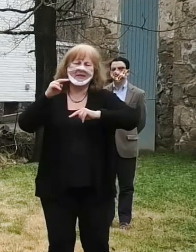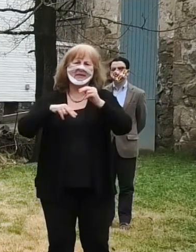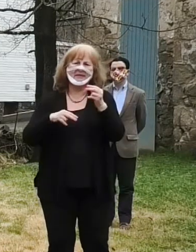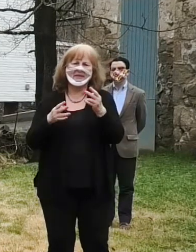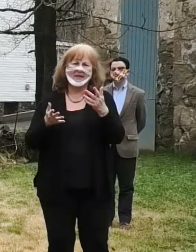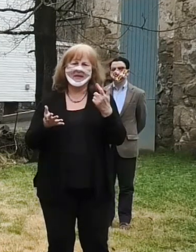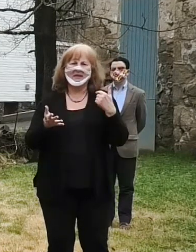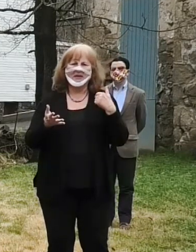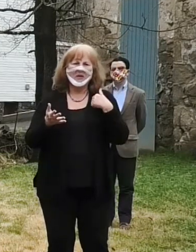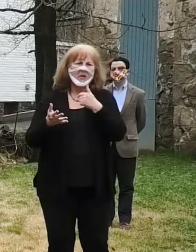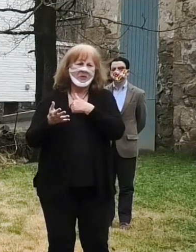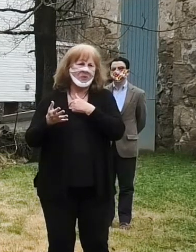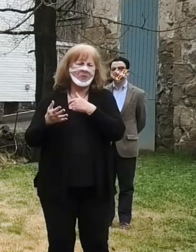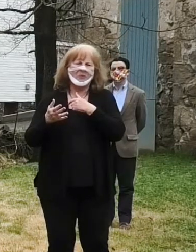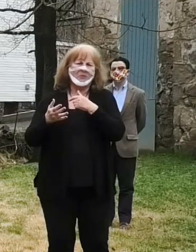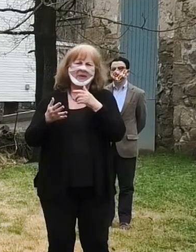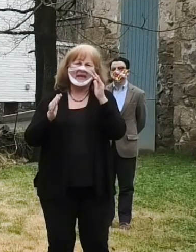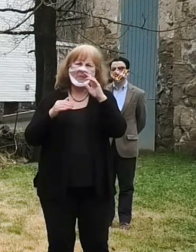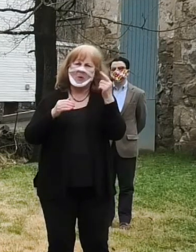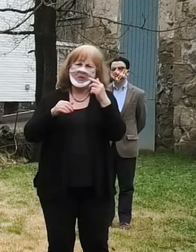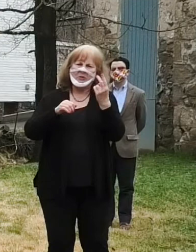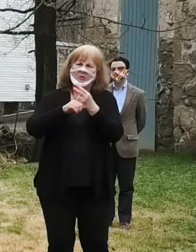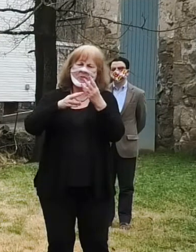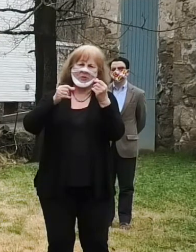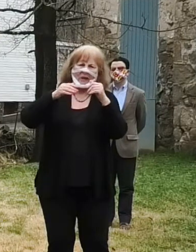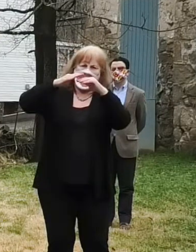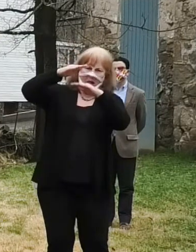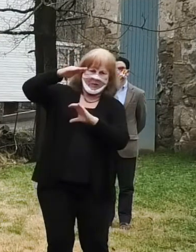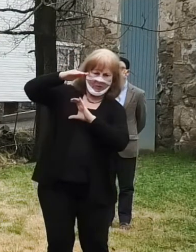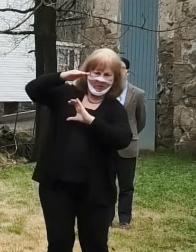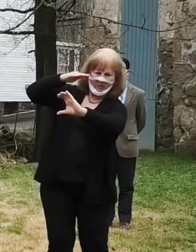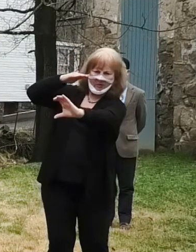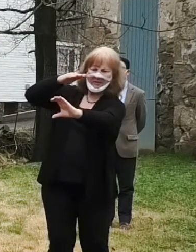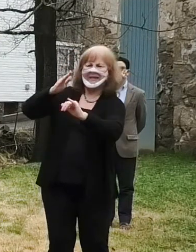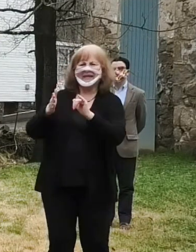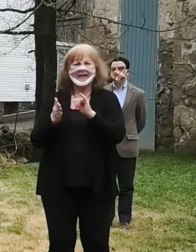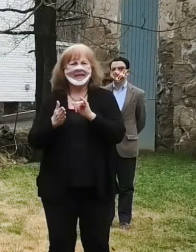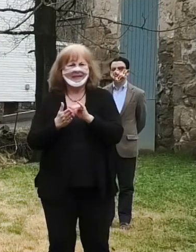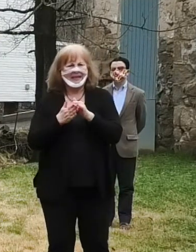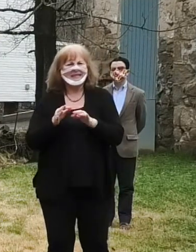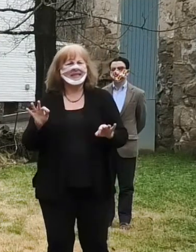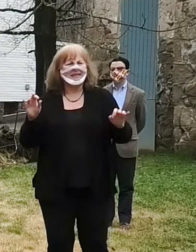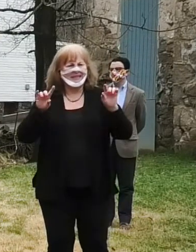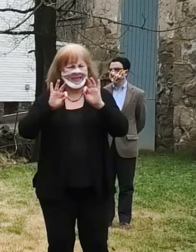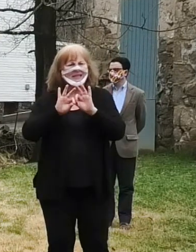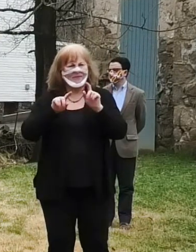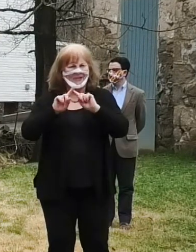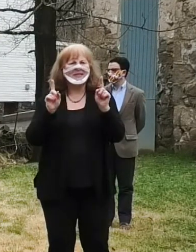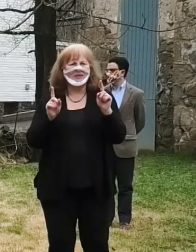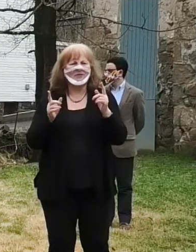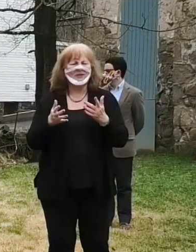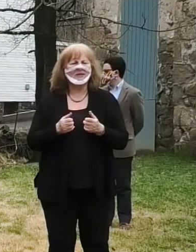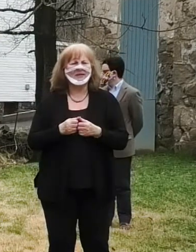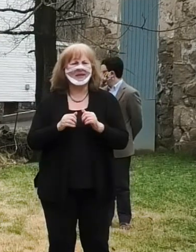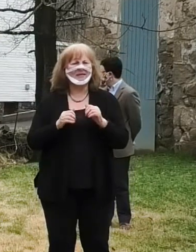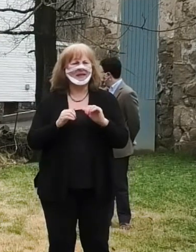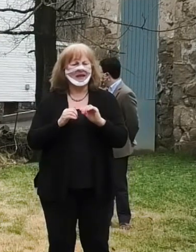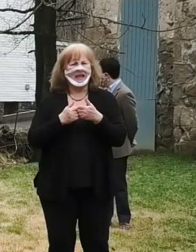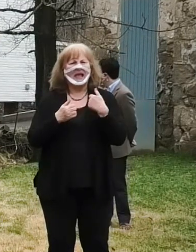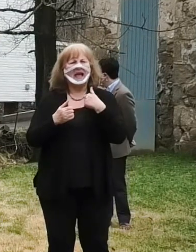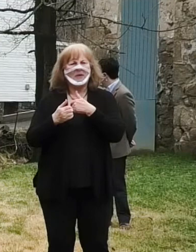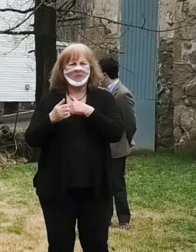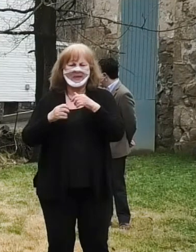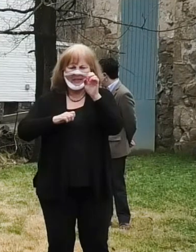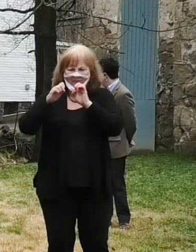we might pass under. So that's a significant difference in a way to evaluate an